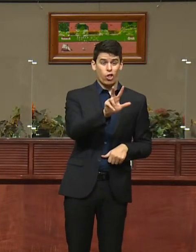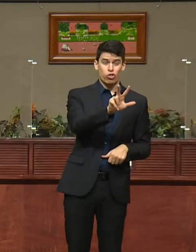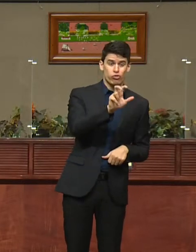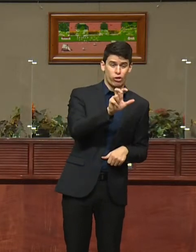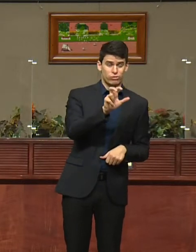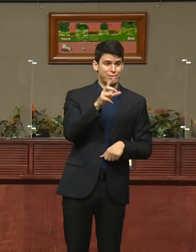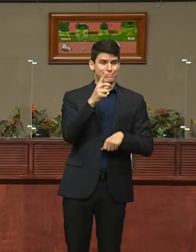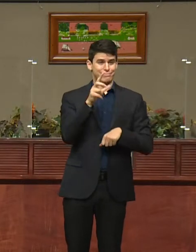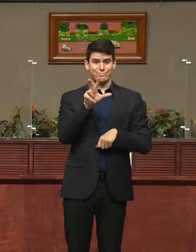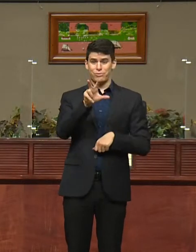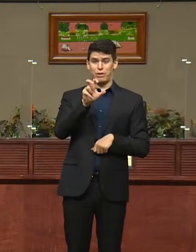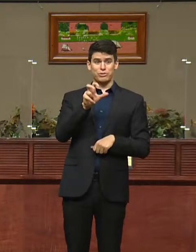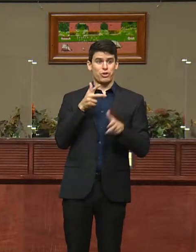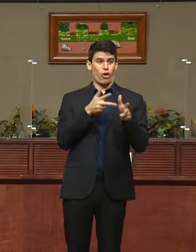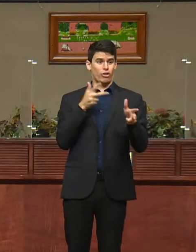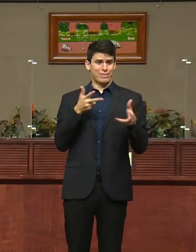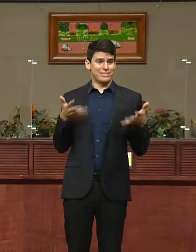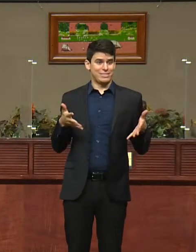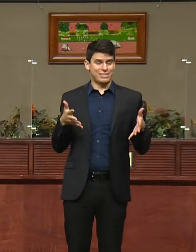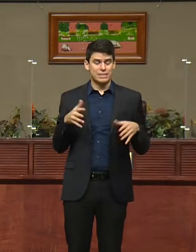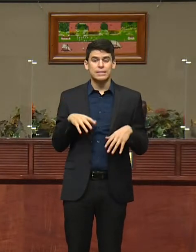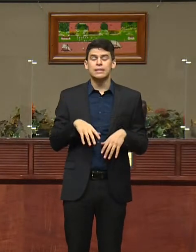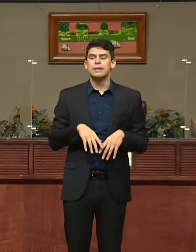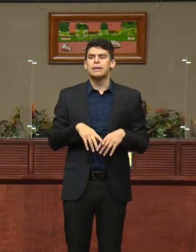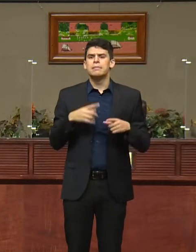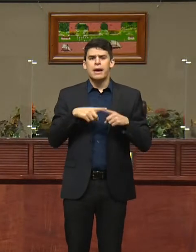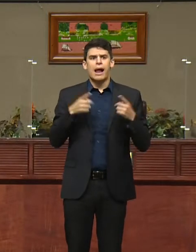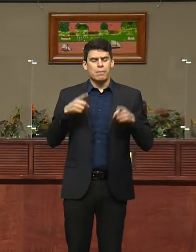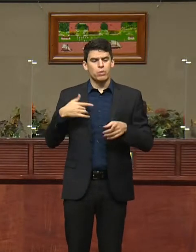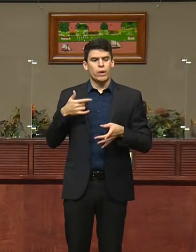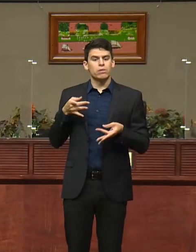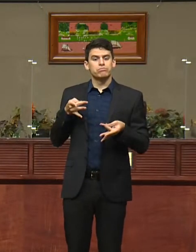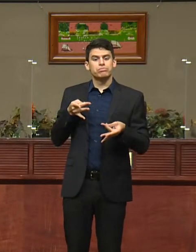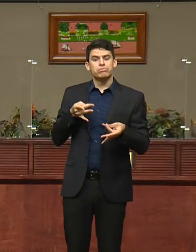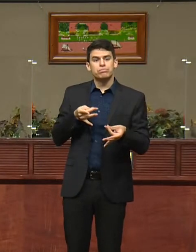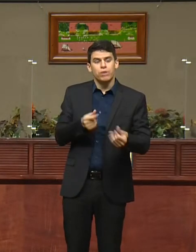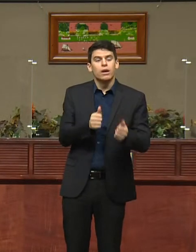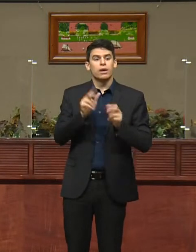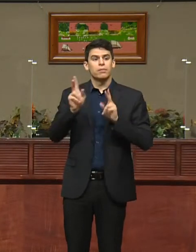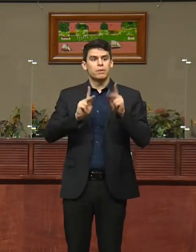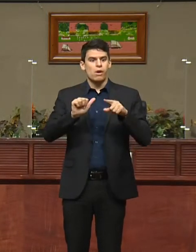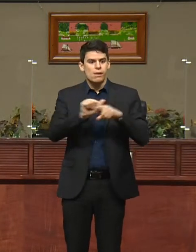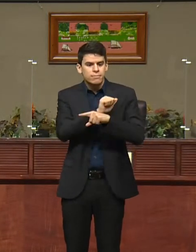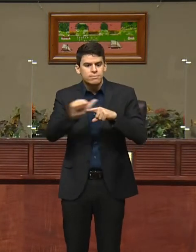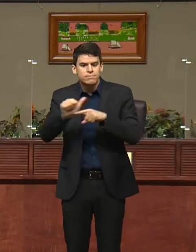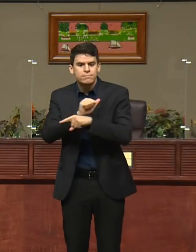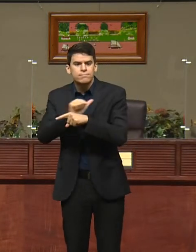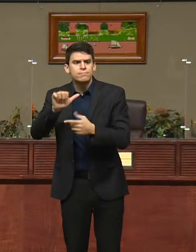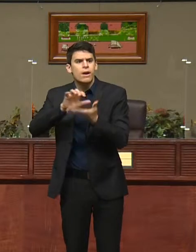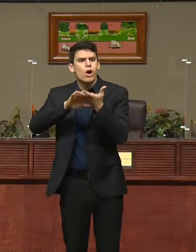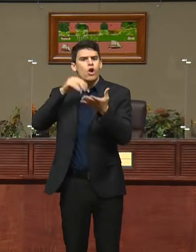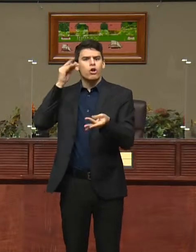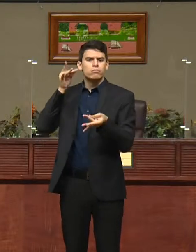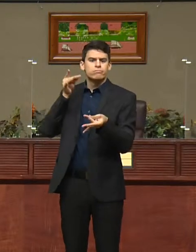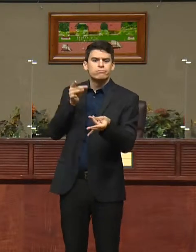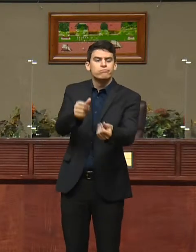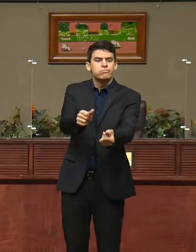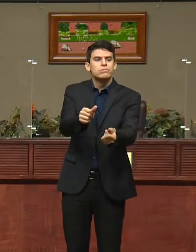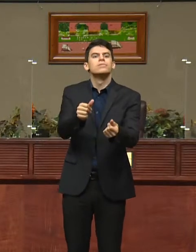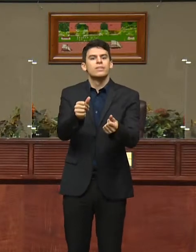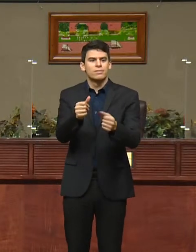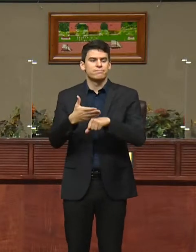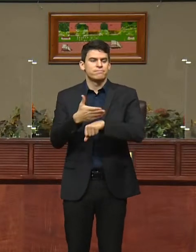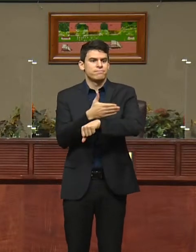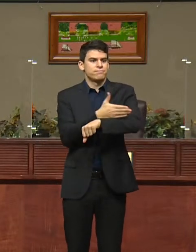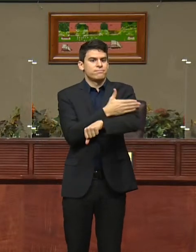total first 3 days. And as we gain efficiencies and people are trained, because we have several shifts